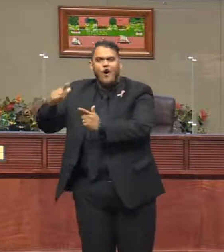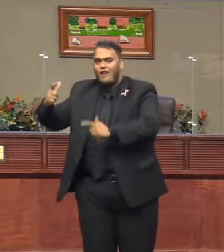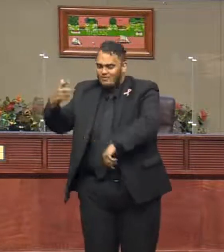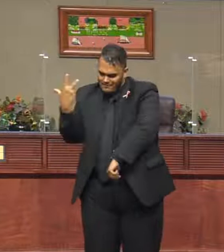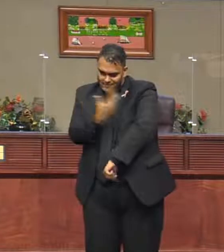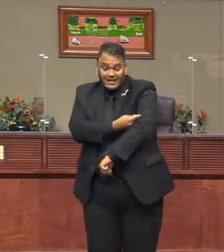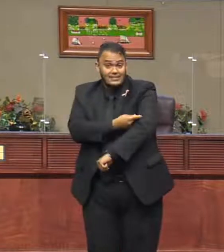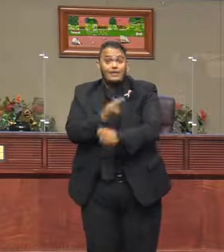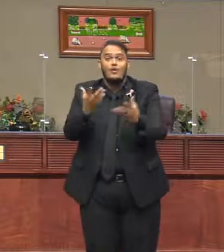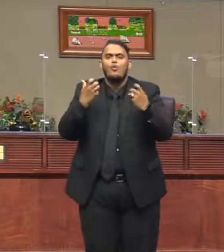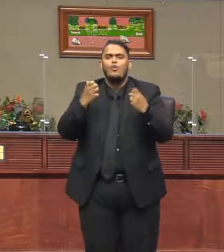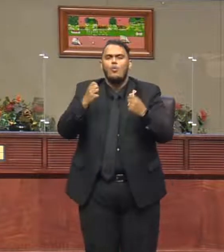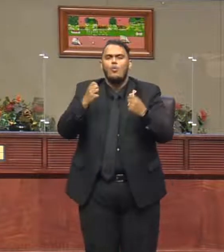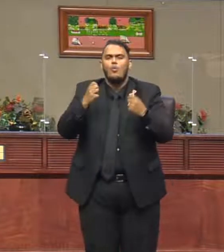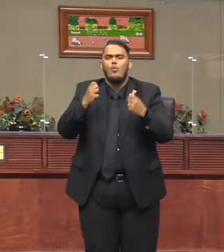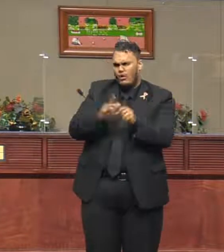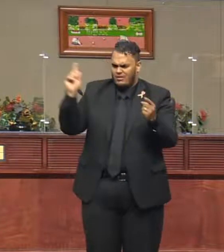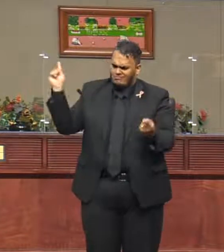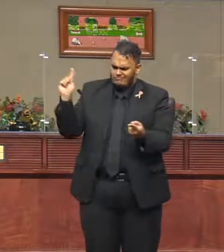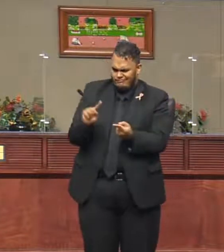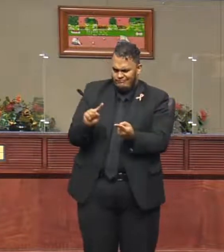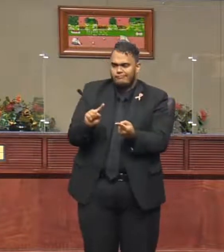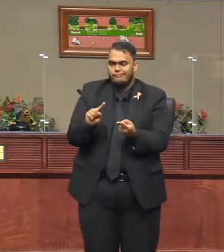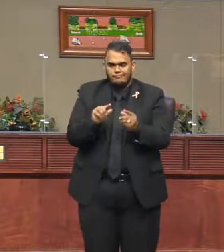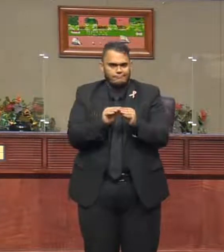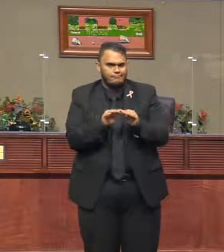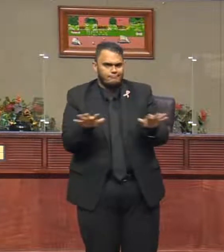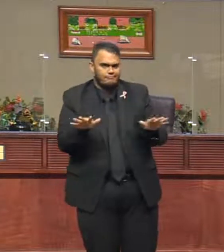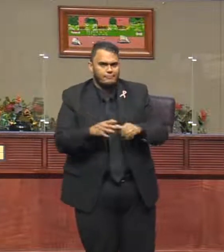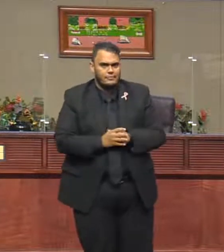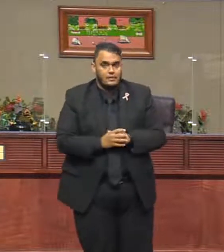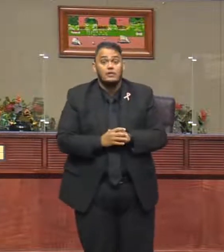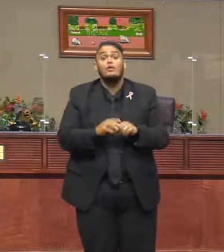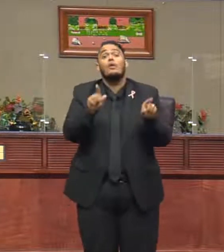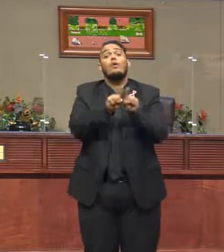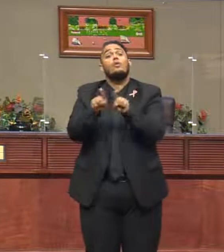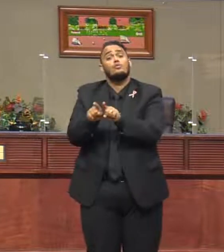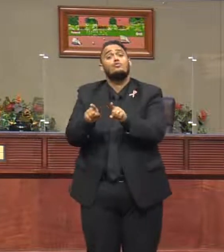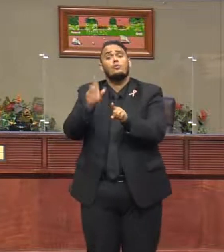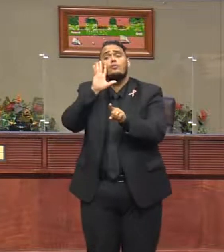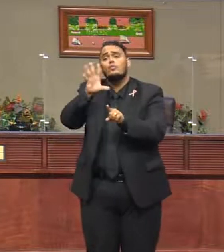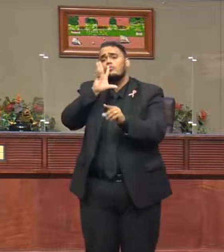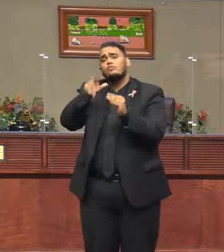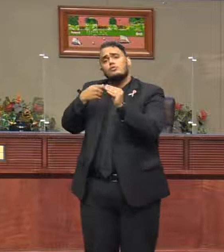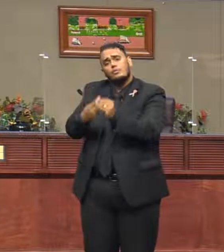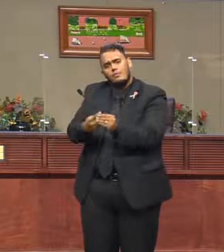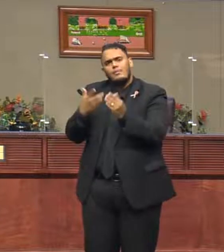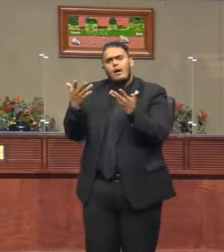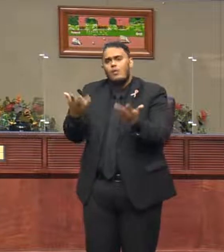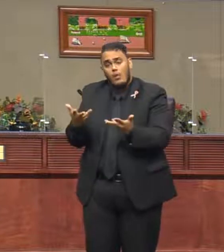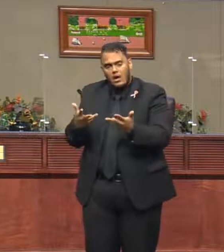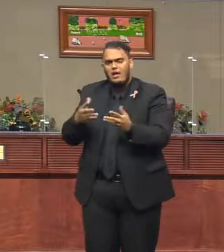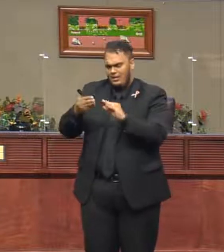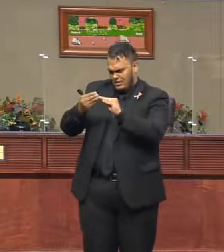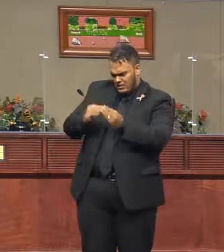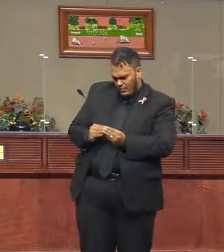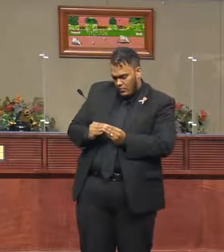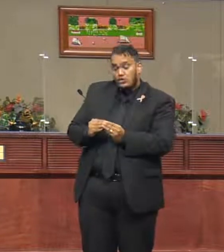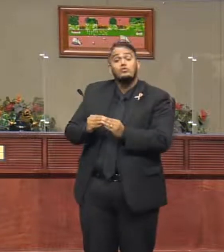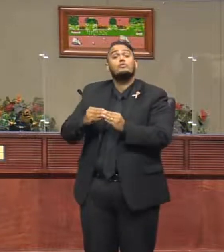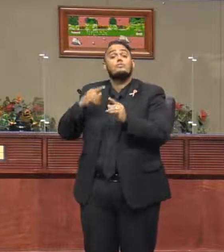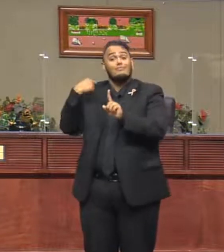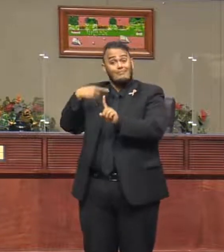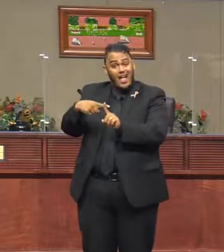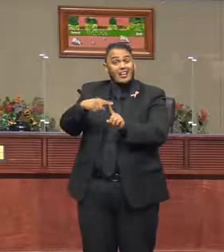talking about the numbers today, but I also want to highlight again some opportunities tomorrow. In